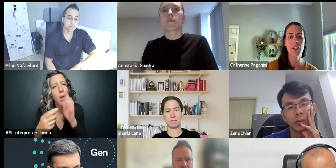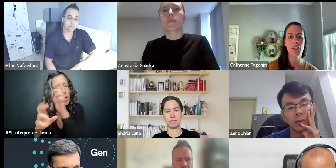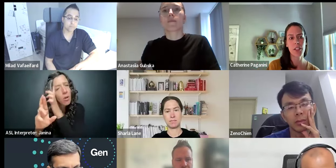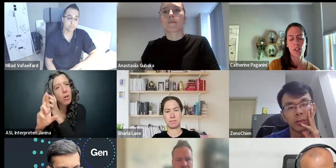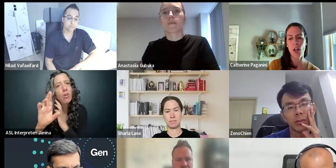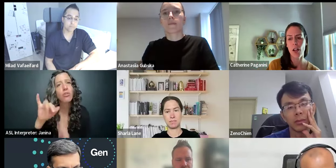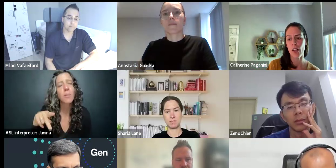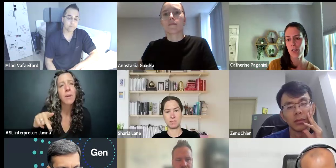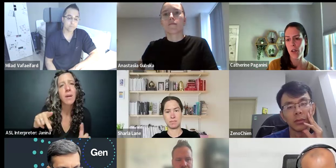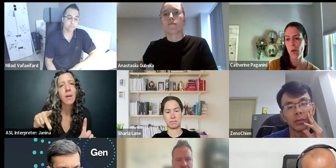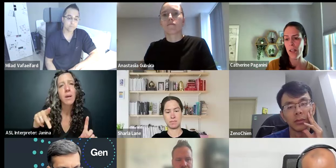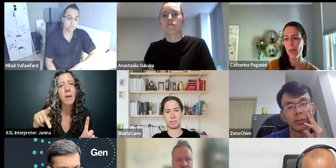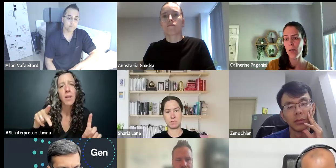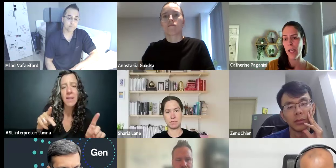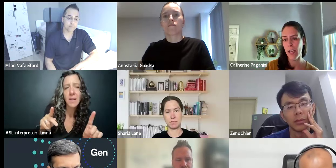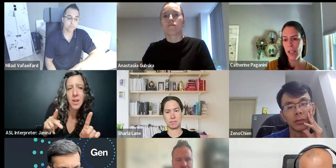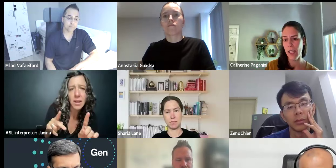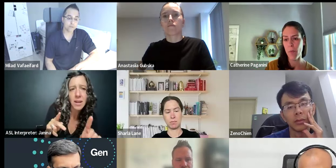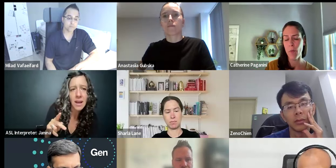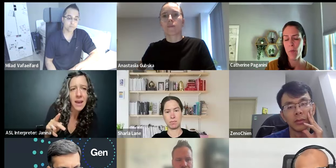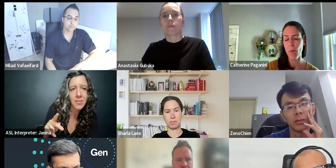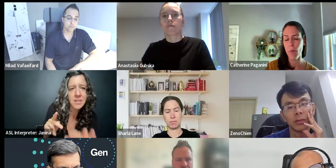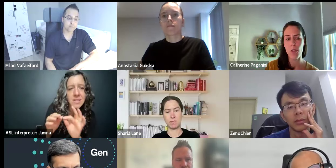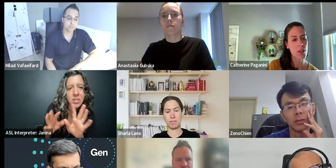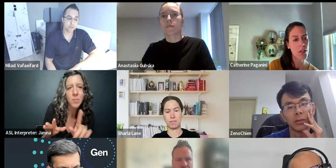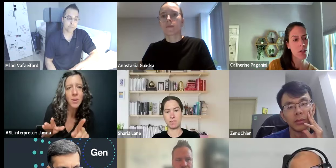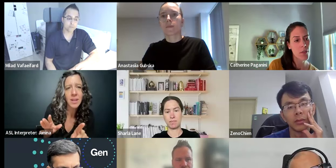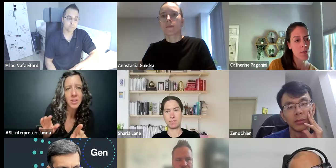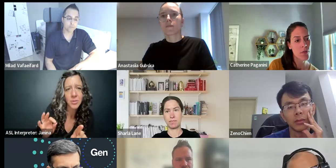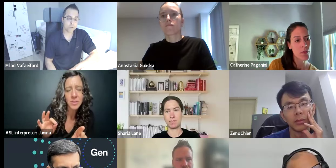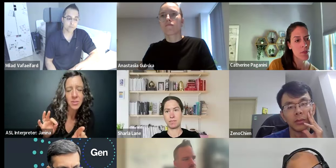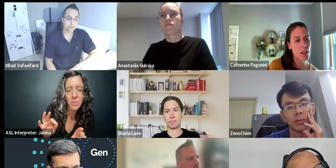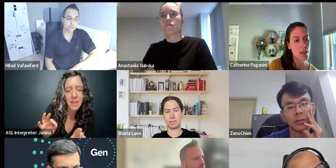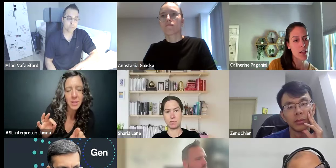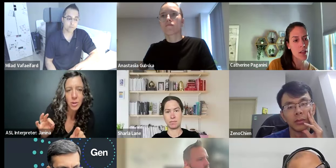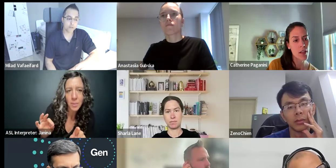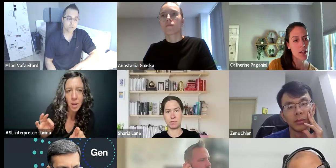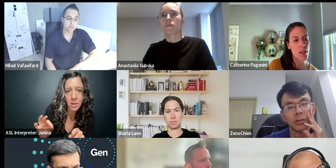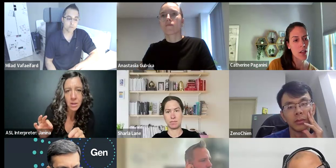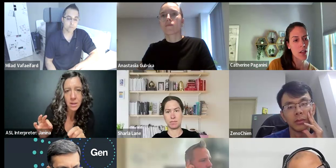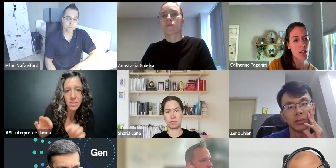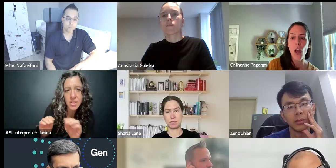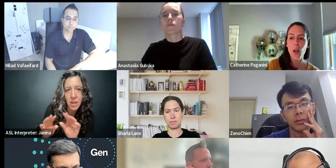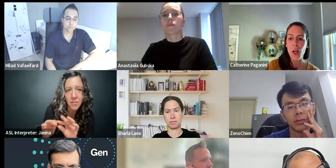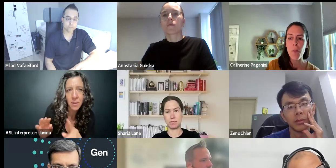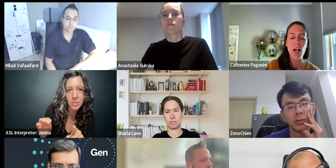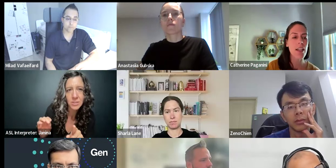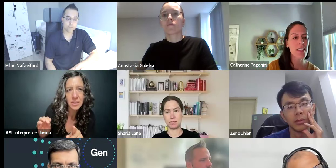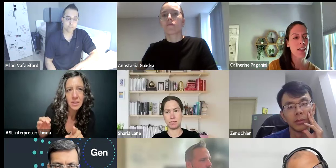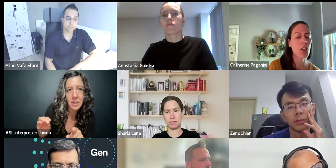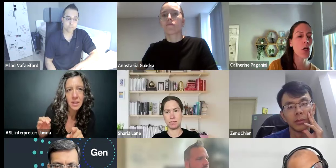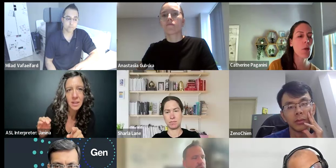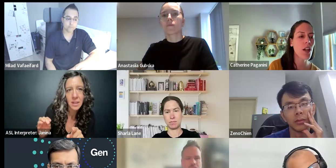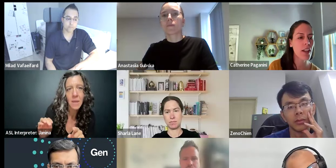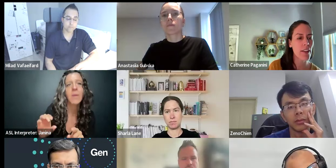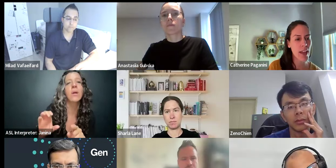be a really good talk. So I'll ping him. Can you repeat that? The CRIPCon, just to clarify what you